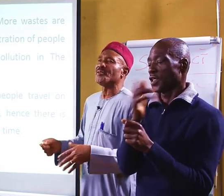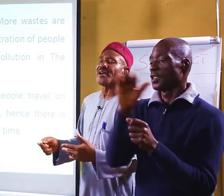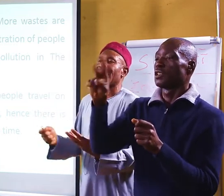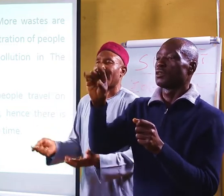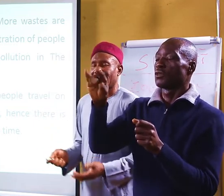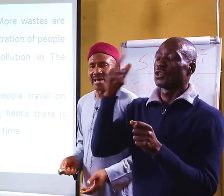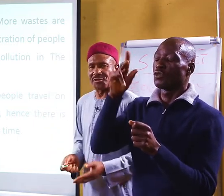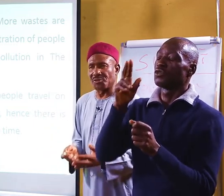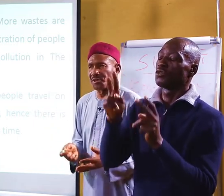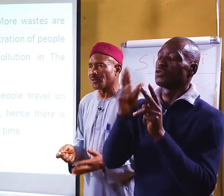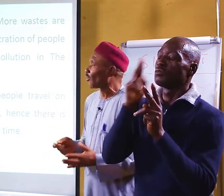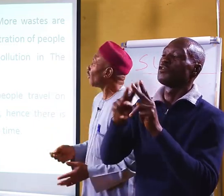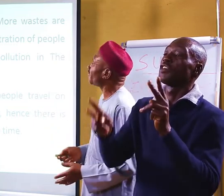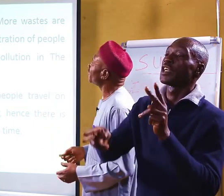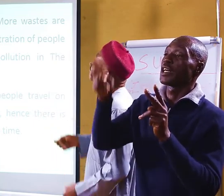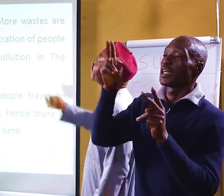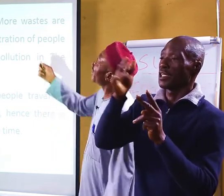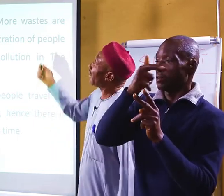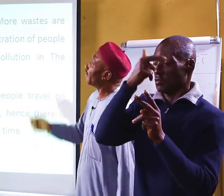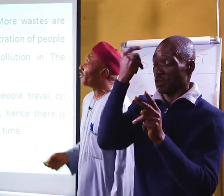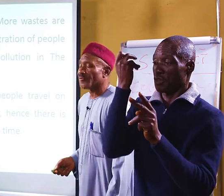pollution will be very high as a result of